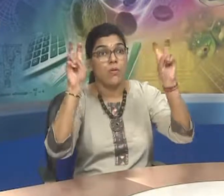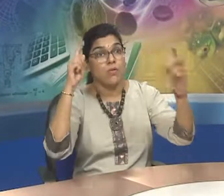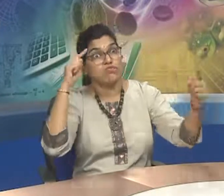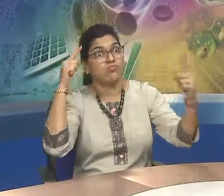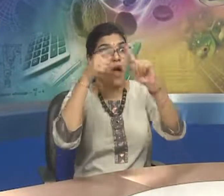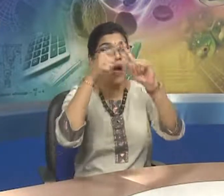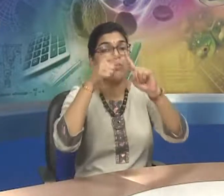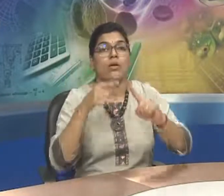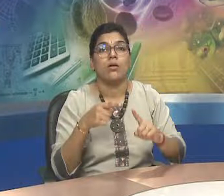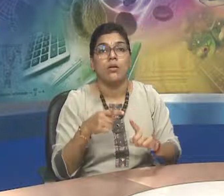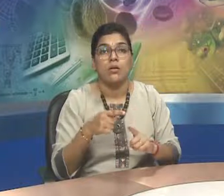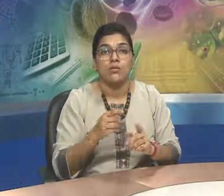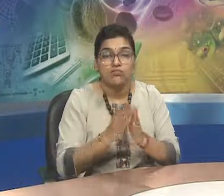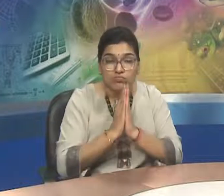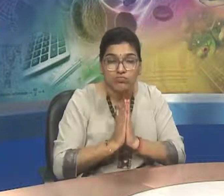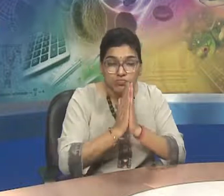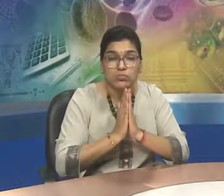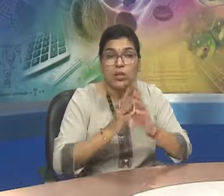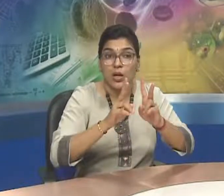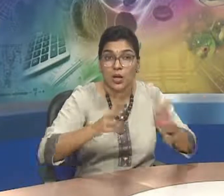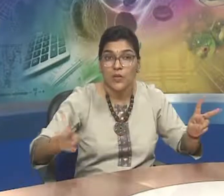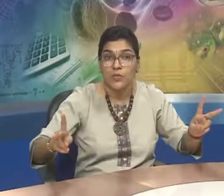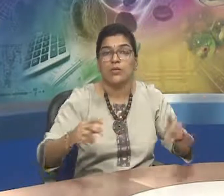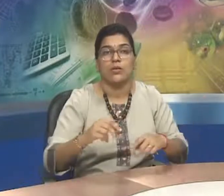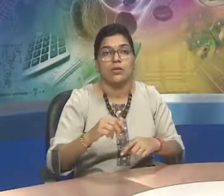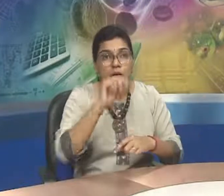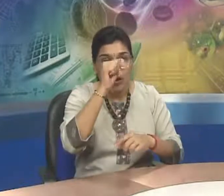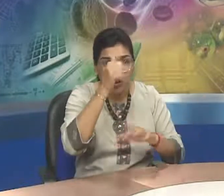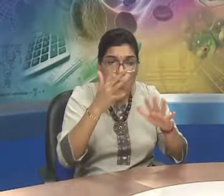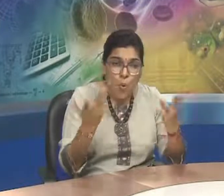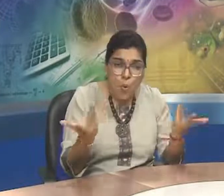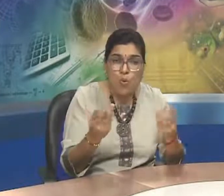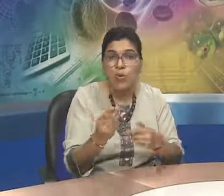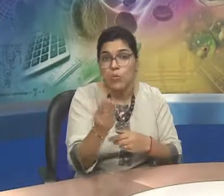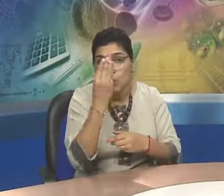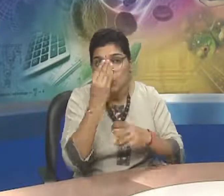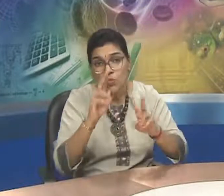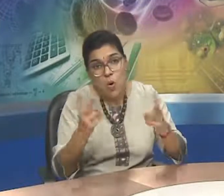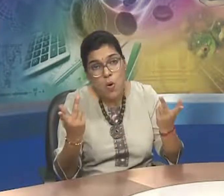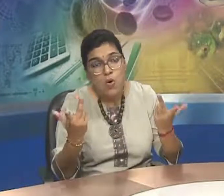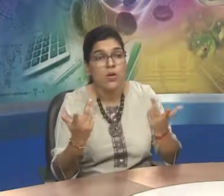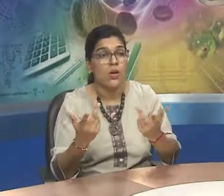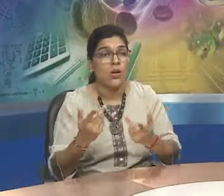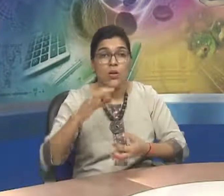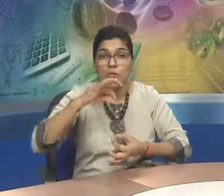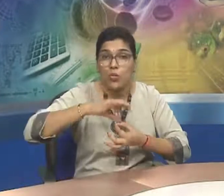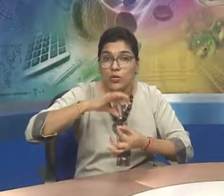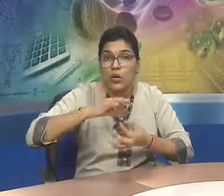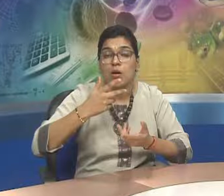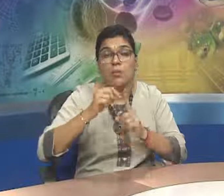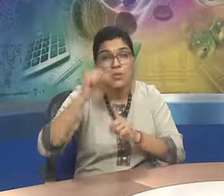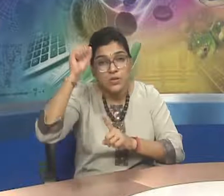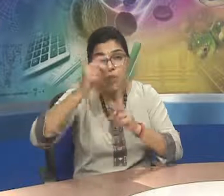funds. because